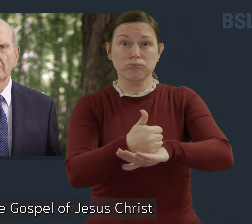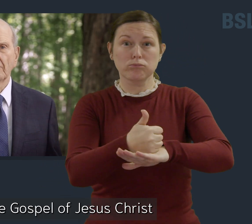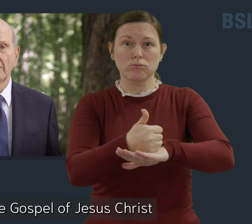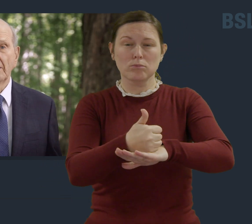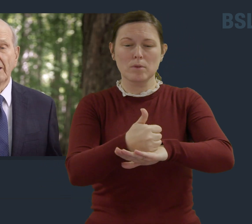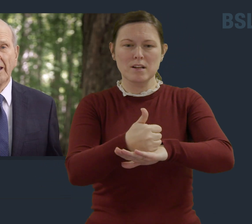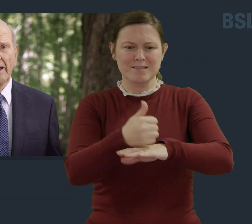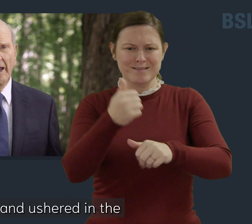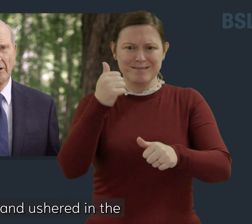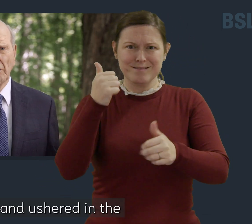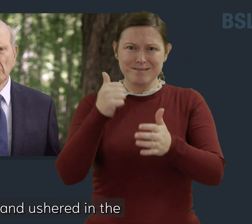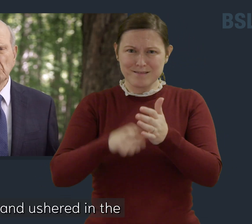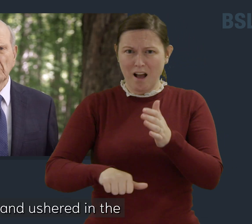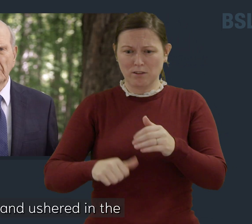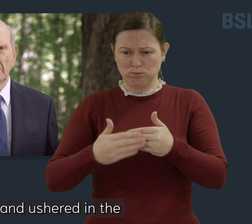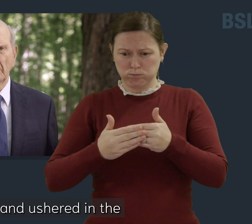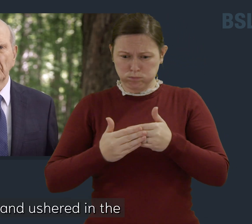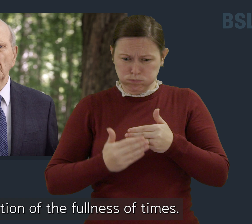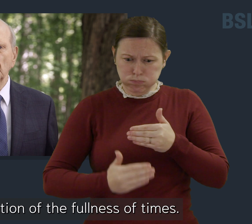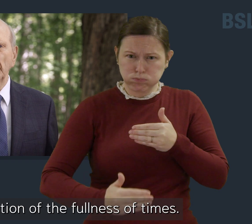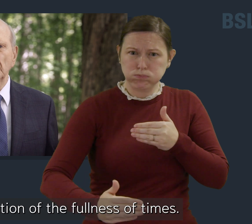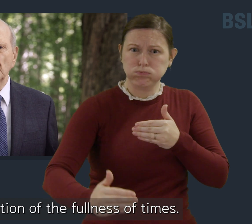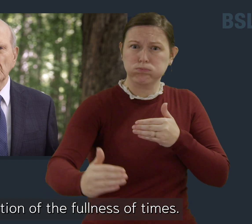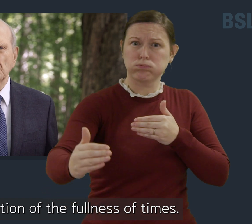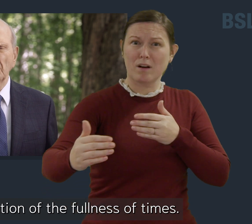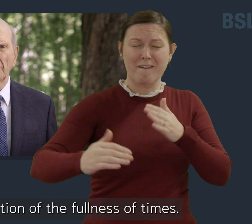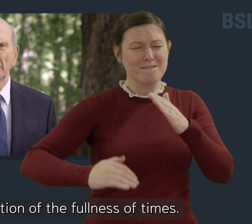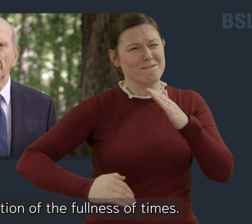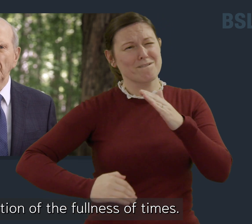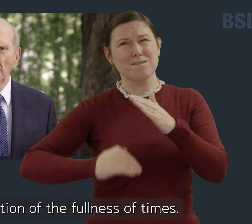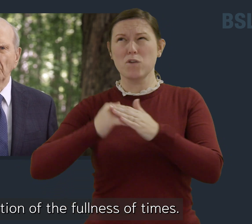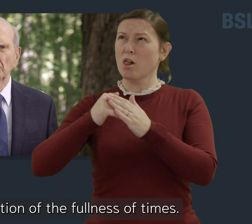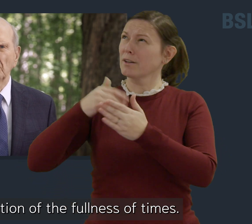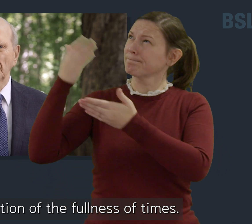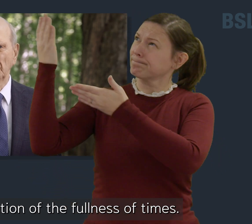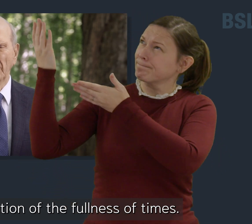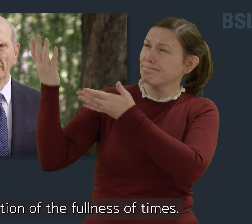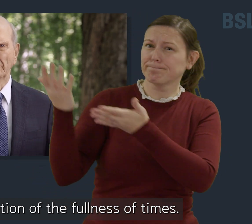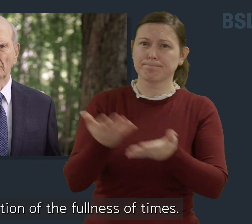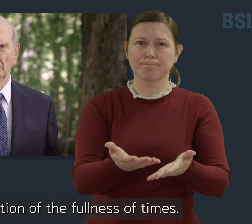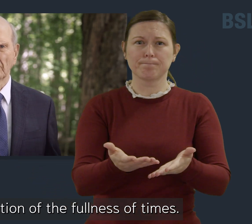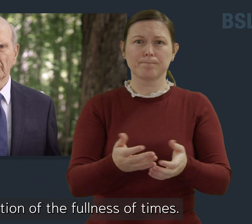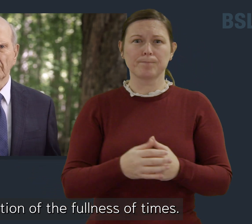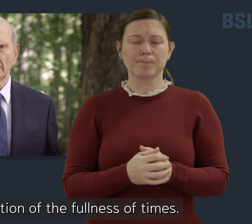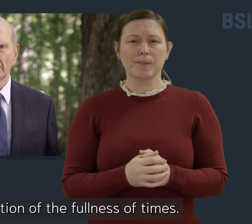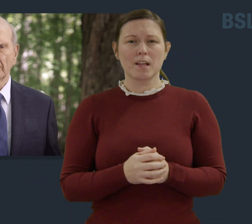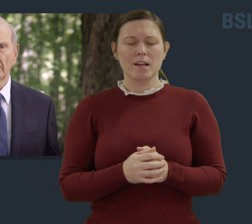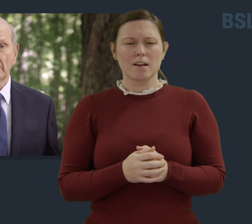Christ and ushered in the dispensation of the fullness of times.